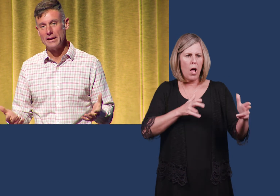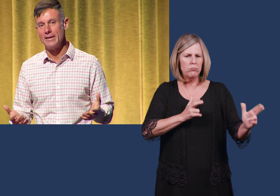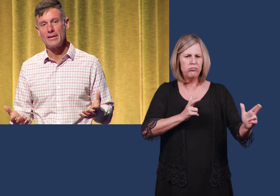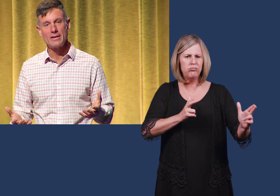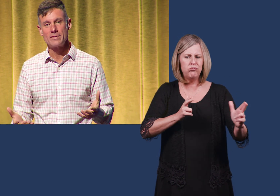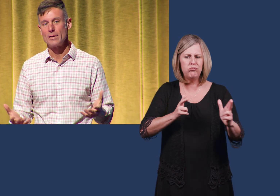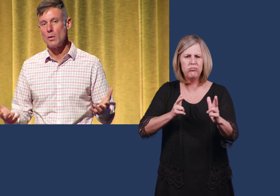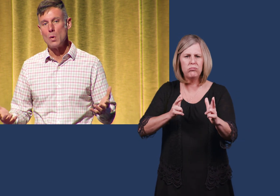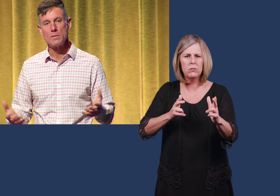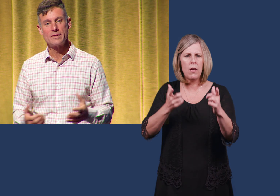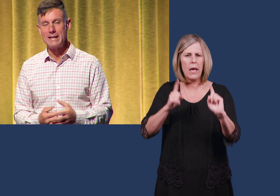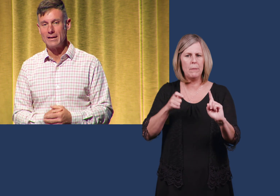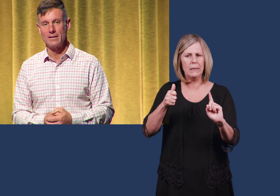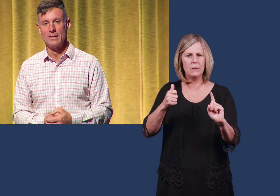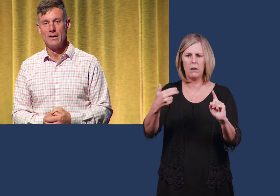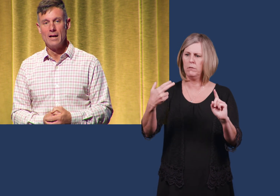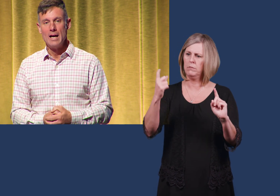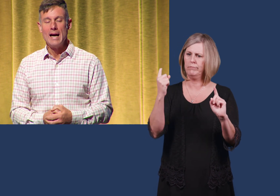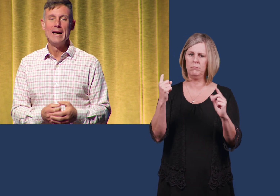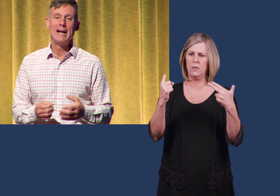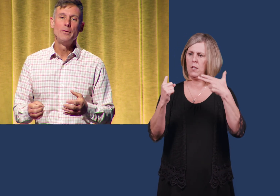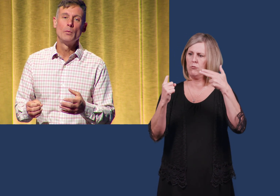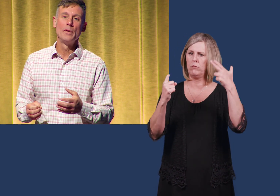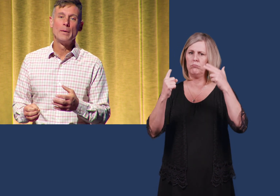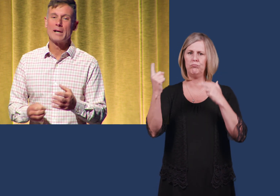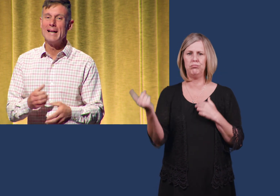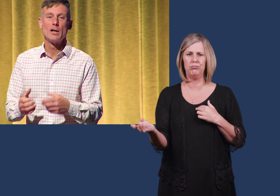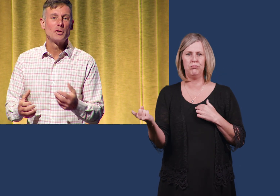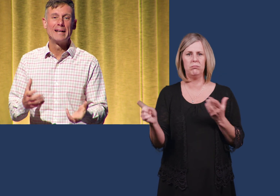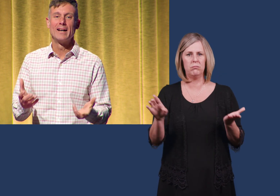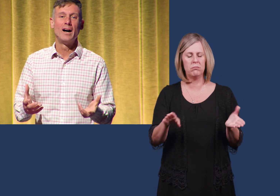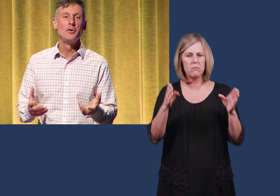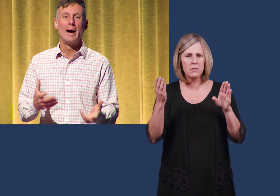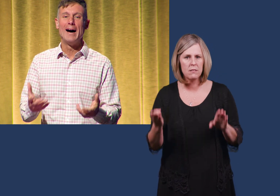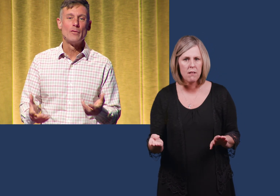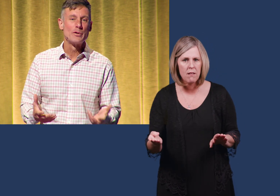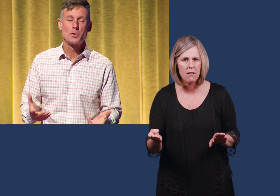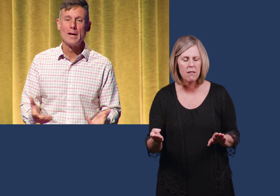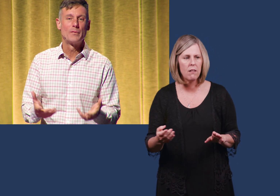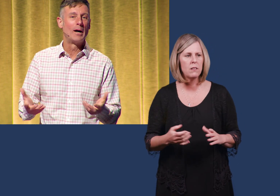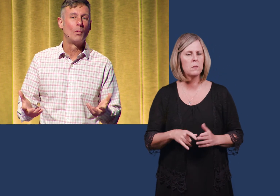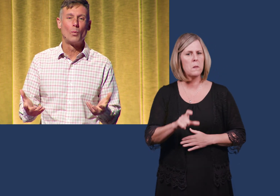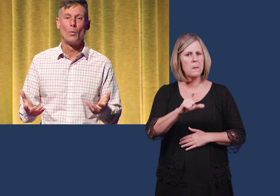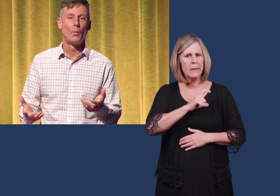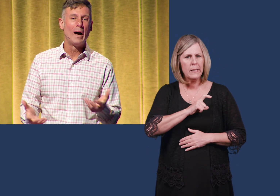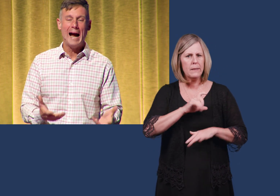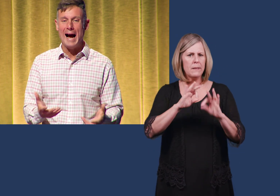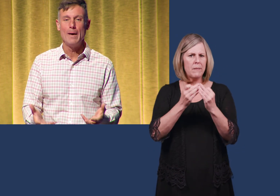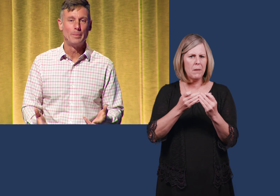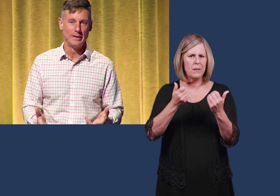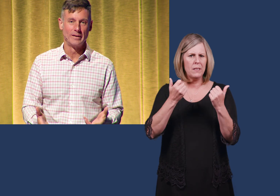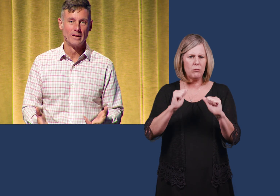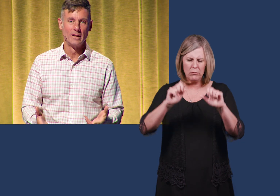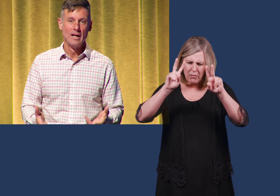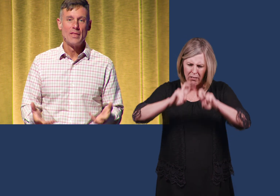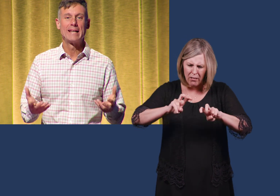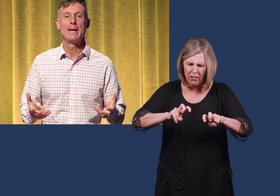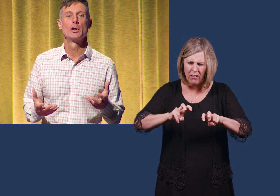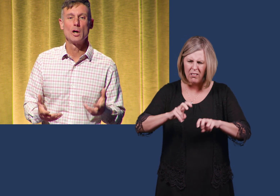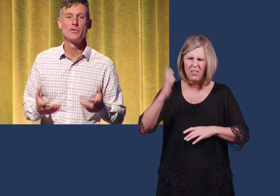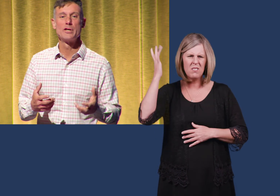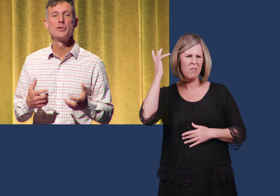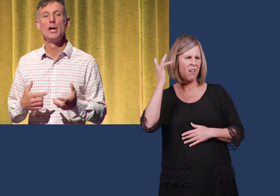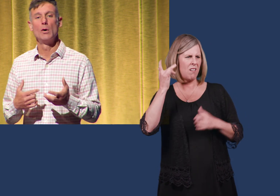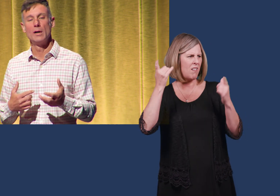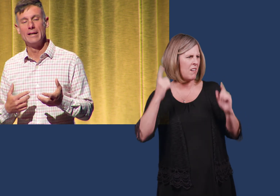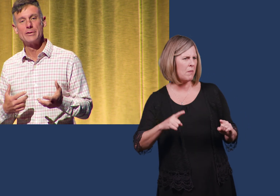killed in this whole scene. And when they were kind of trying to unravel the story and figure out what happened, they came